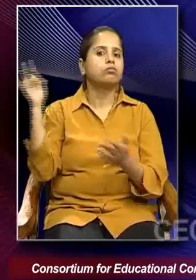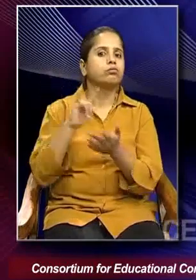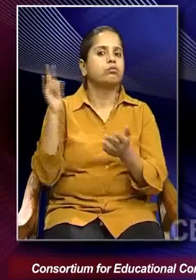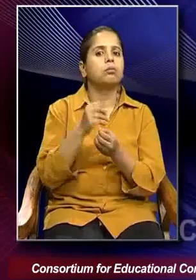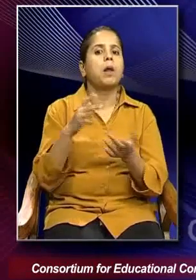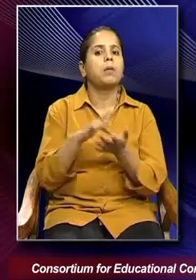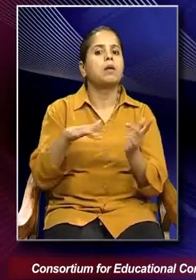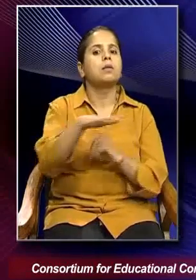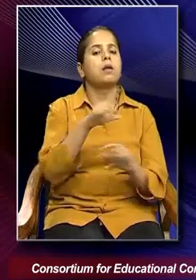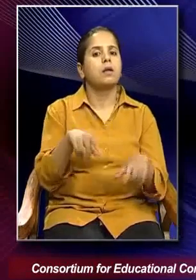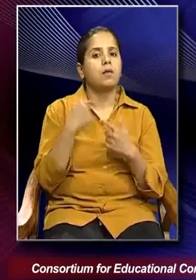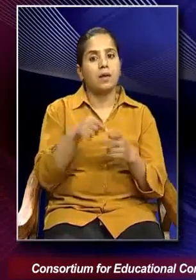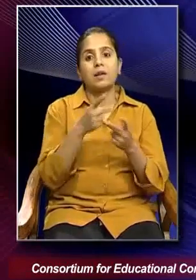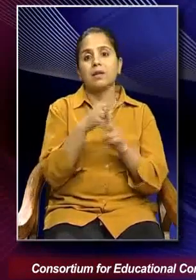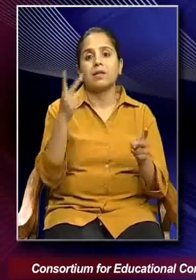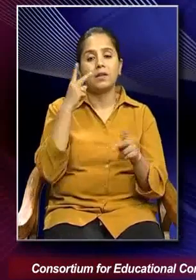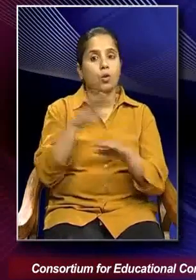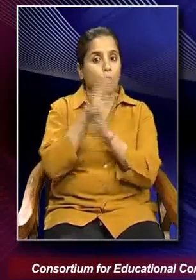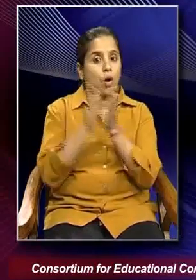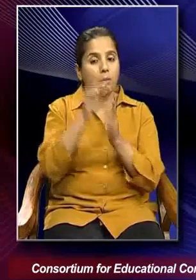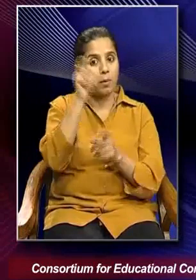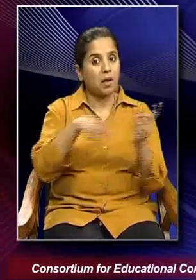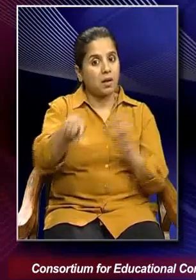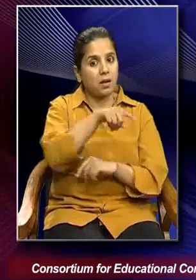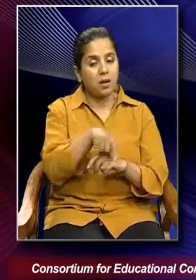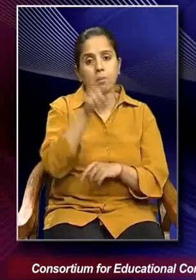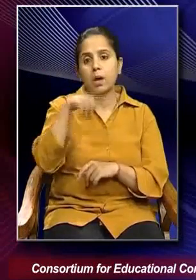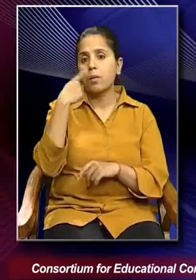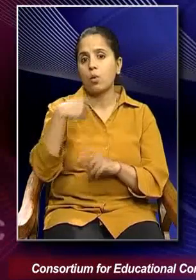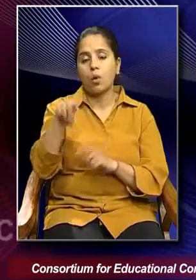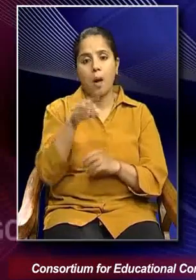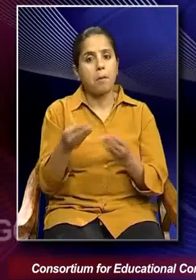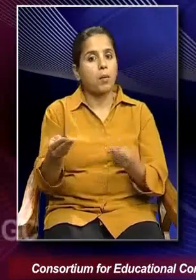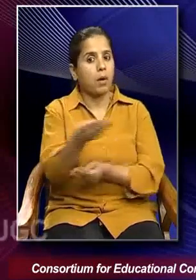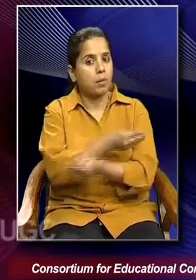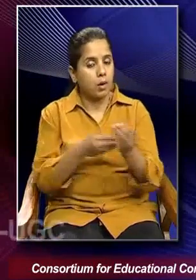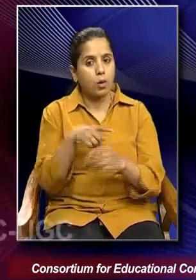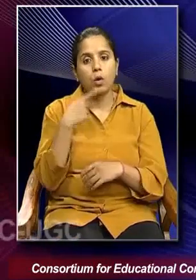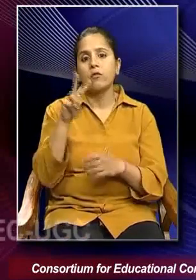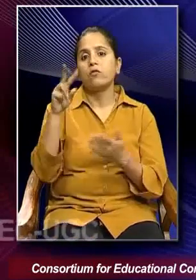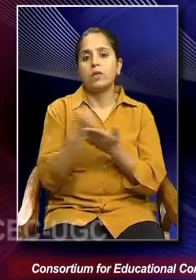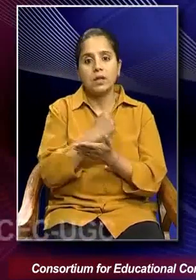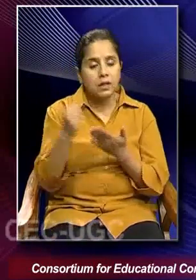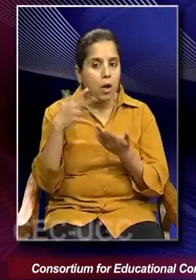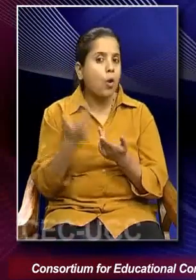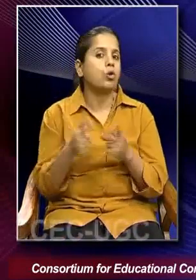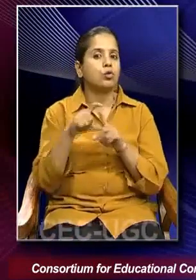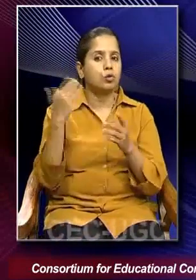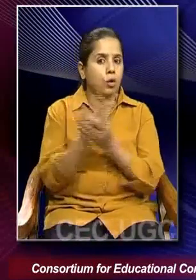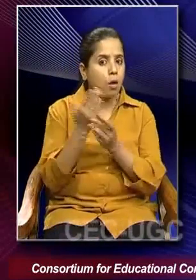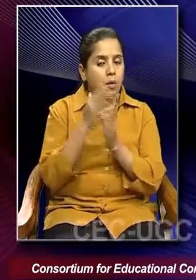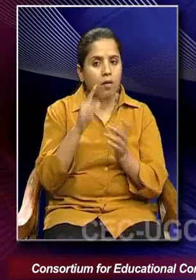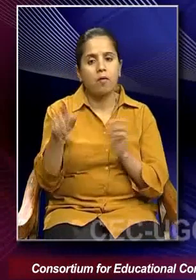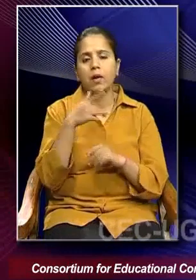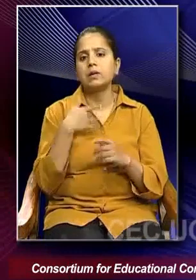area. So the difference between the total population and people, those who are native plus those who are visa and documented, that is